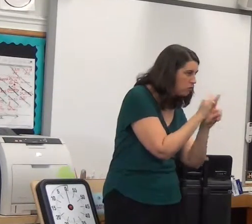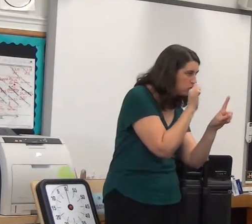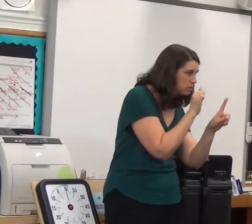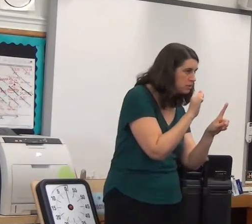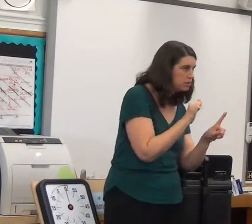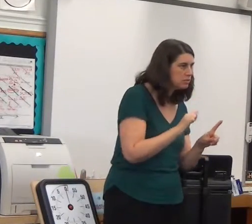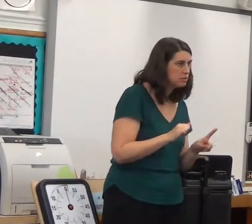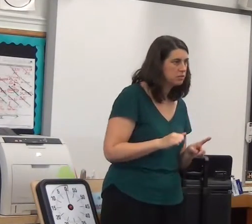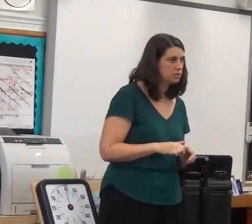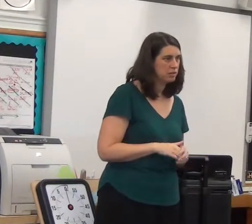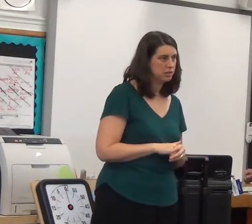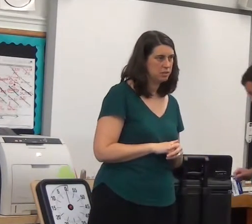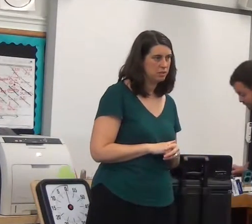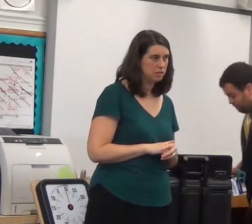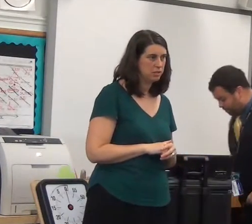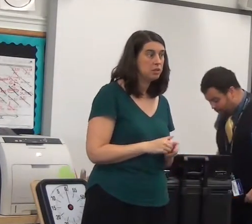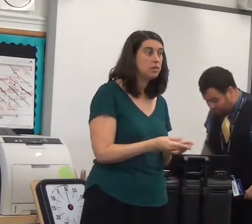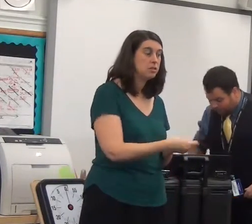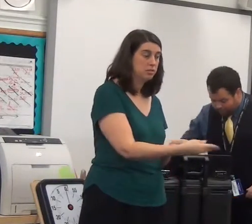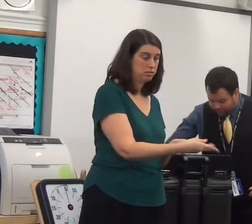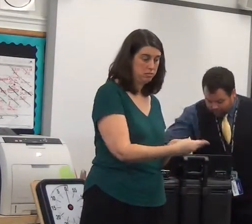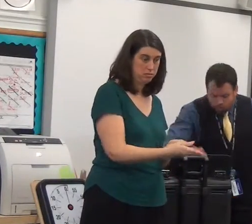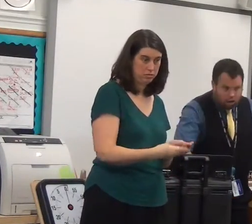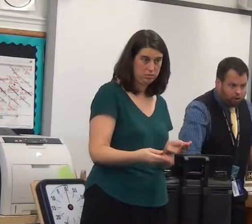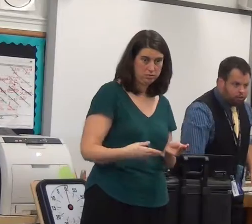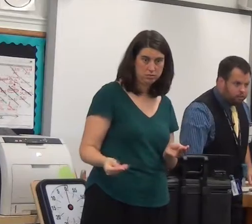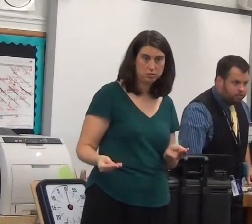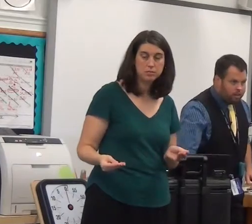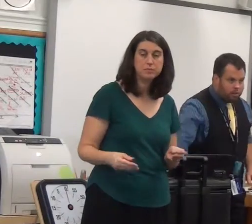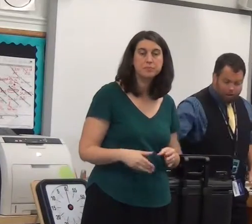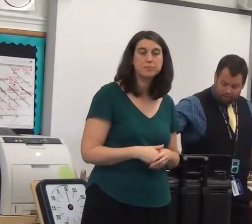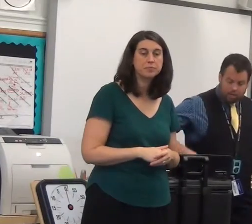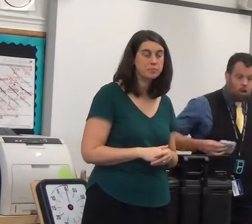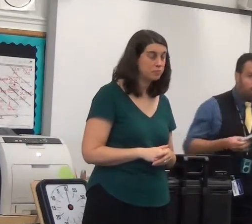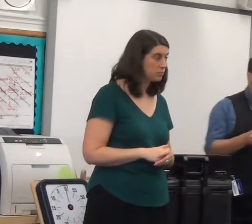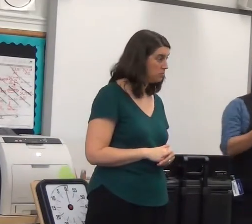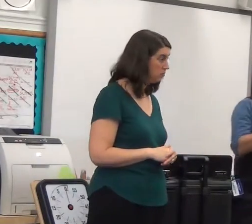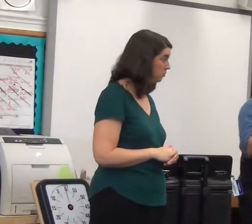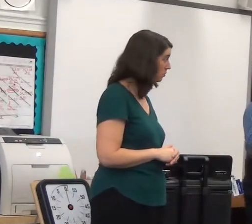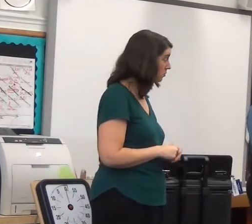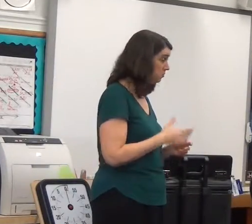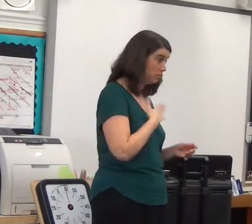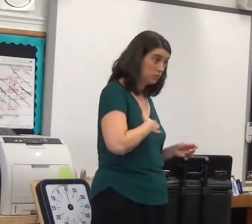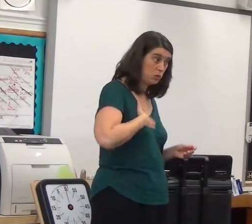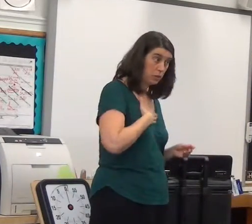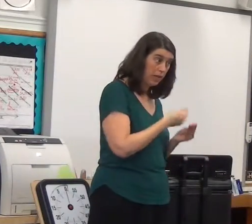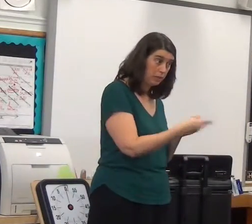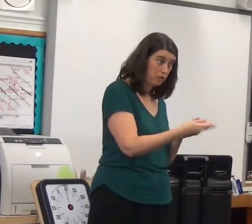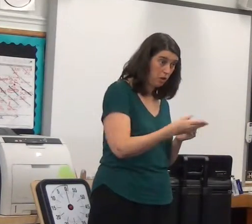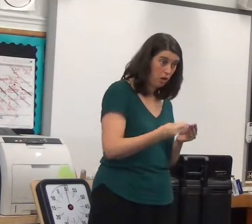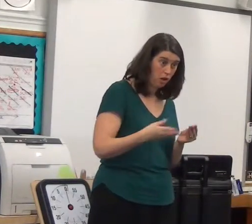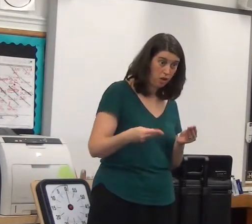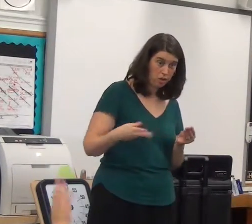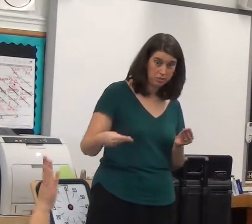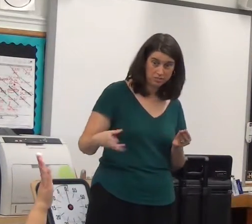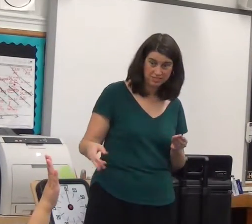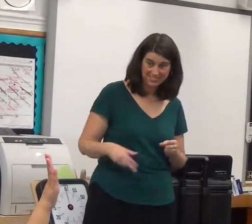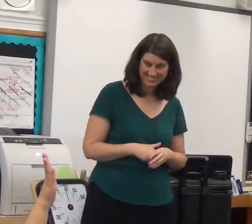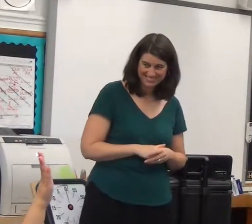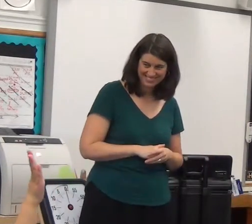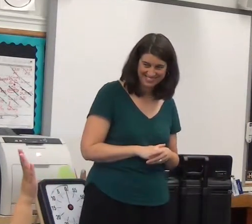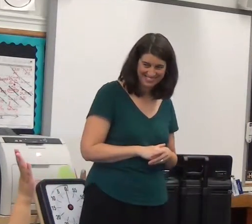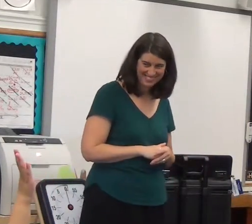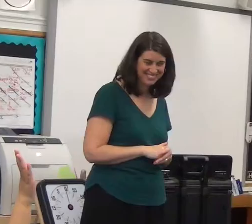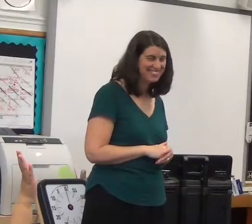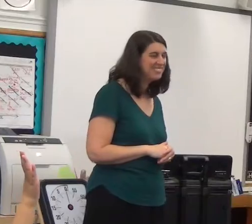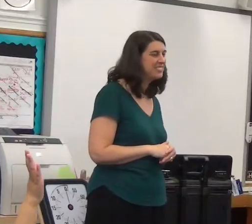And it's a card trick. Let me get my deck of cards. Do we have any card players? Who likes to play cards? All of us like to